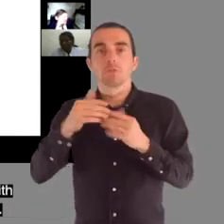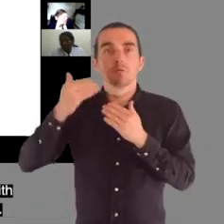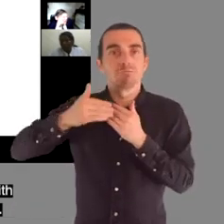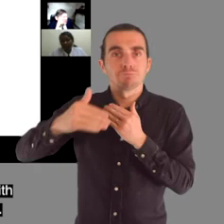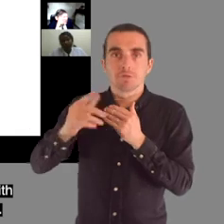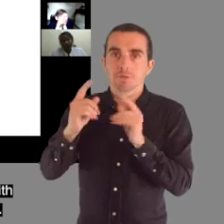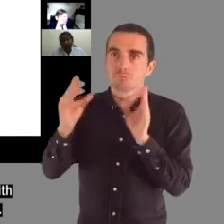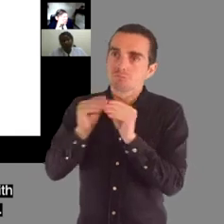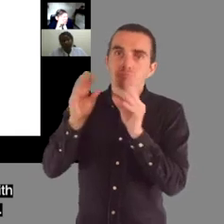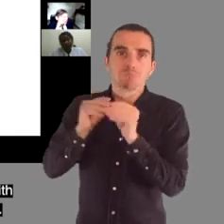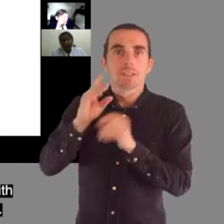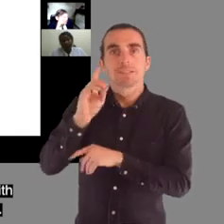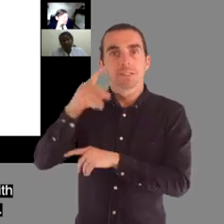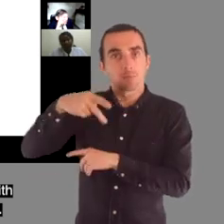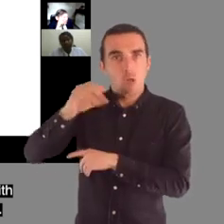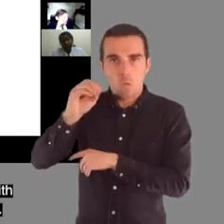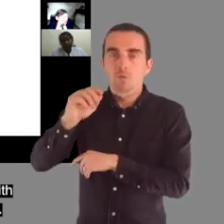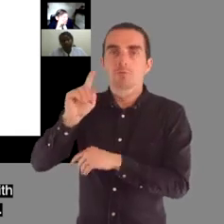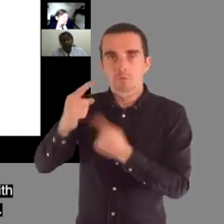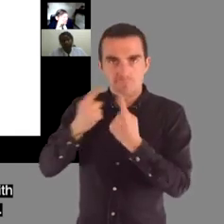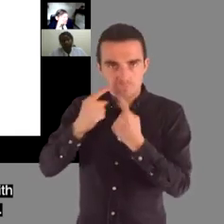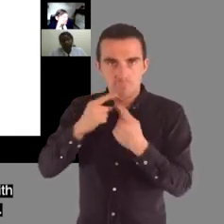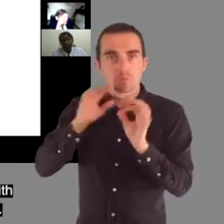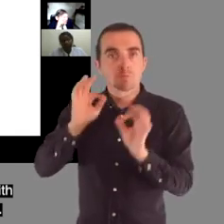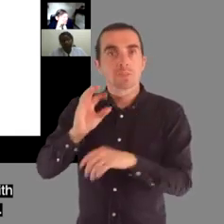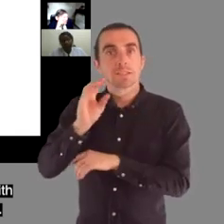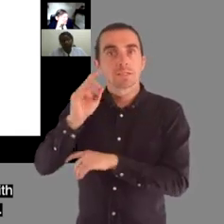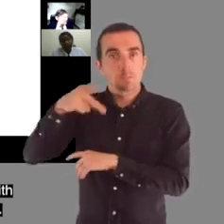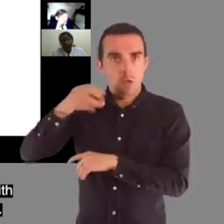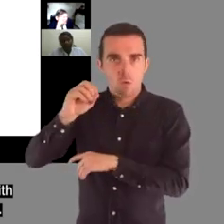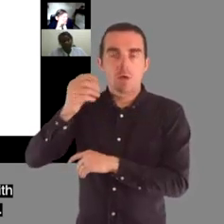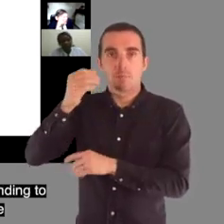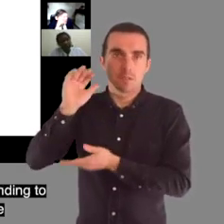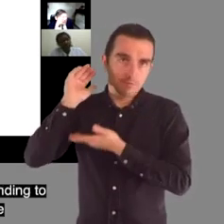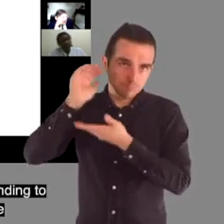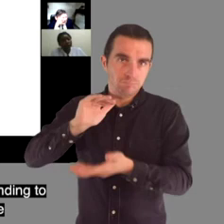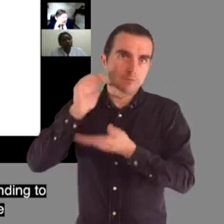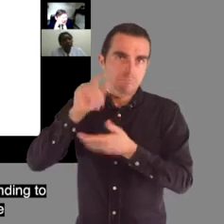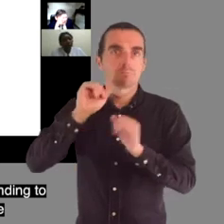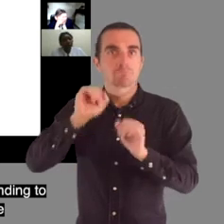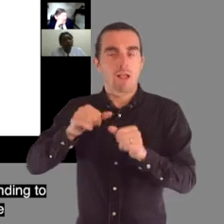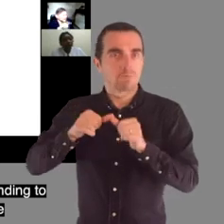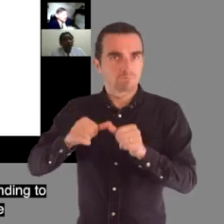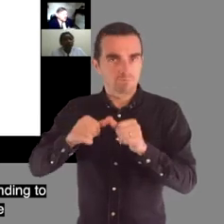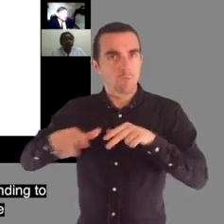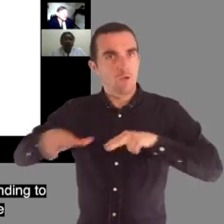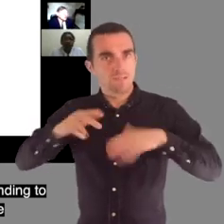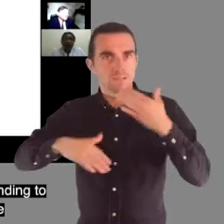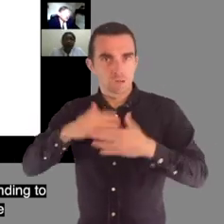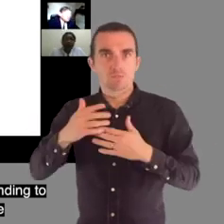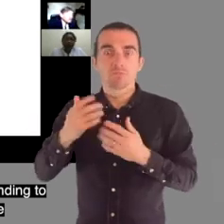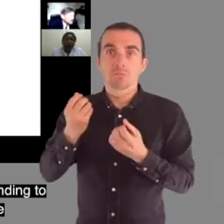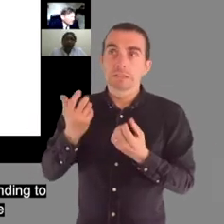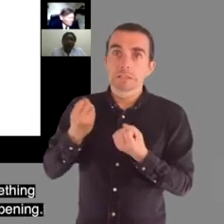Set up regular meetings with representatives of DPOs. Ensure DPOs have sufficient funding to function